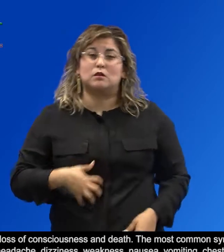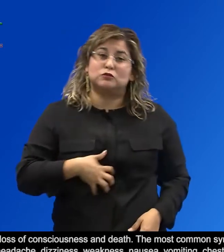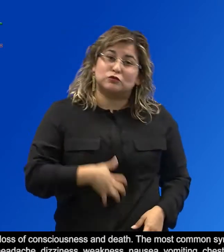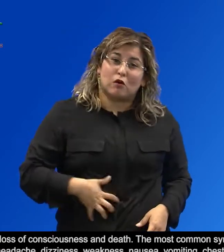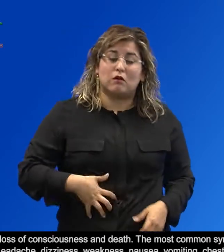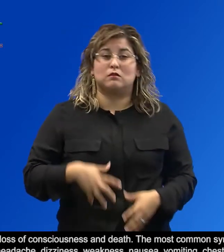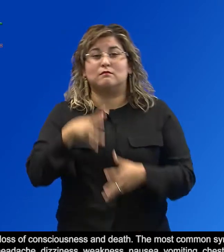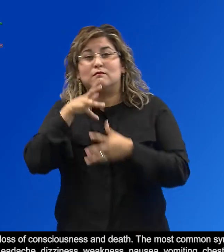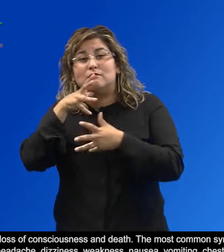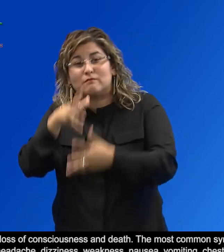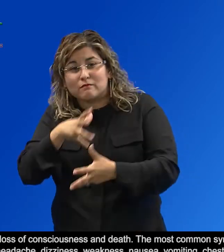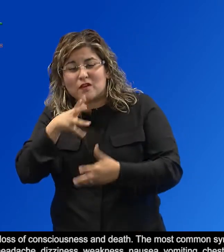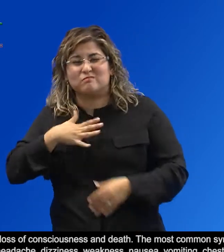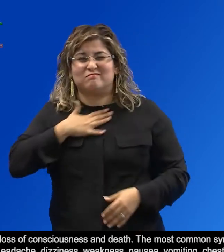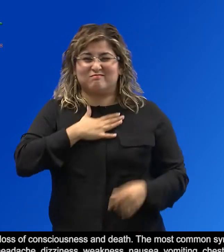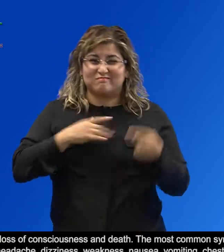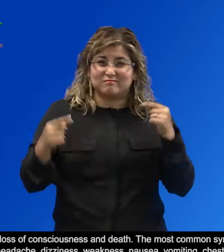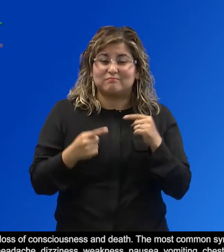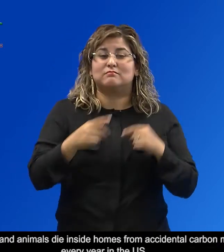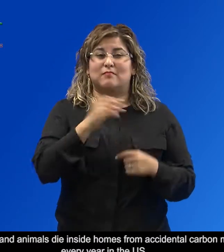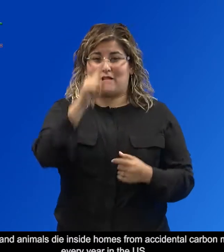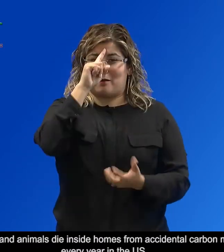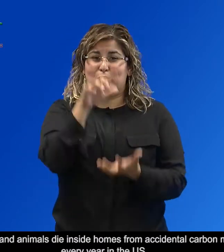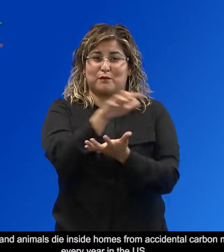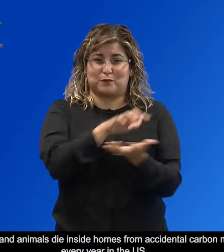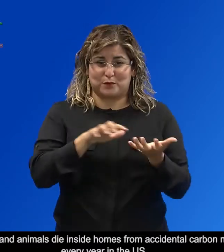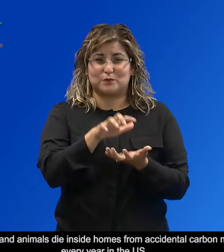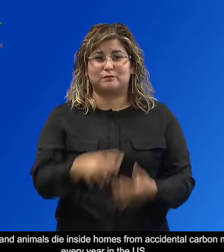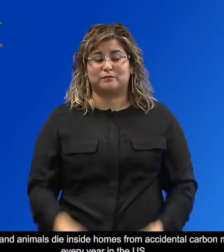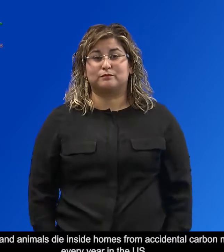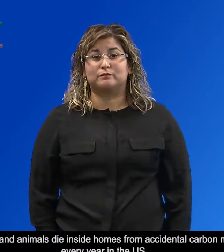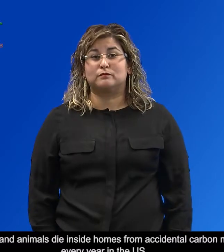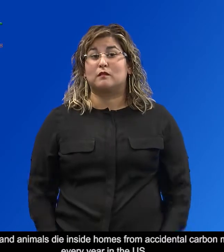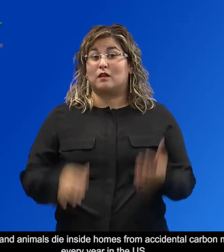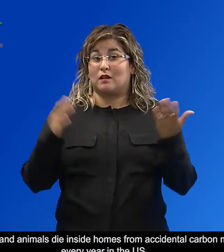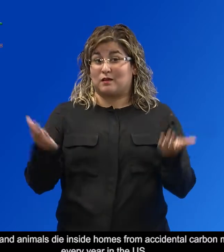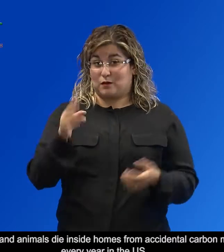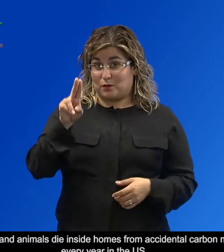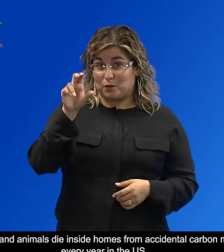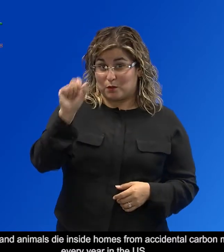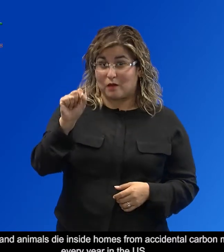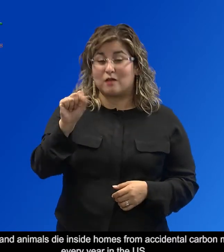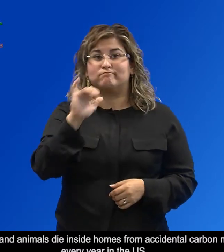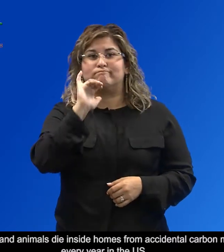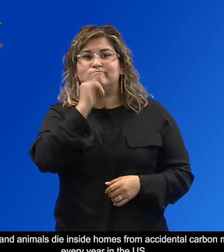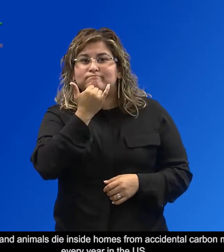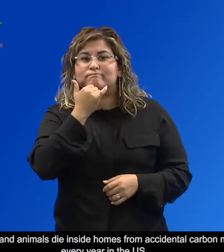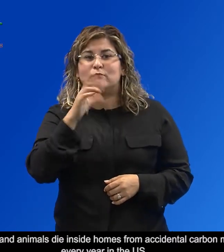and confusion. More than 500 people and animals die inside homes from accidental